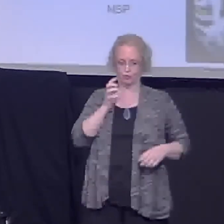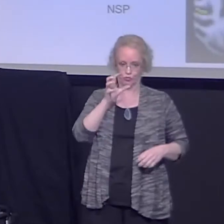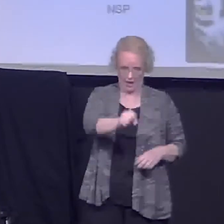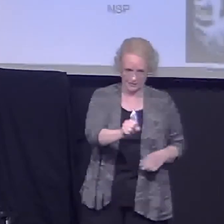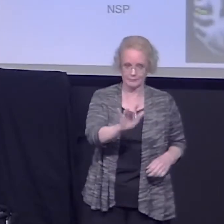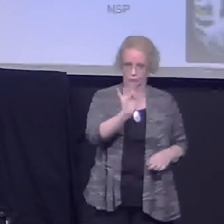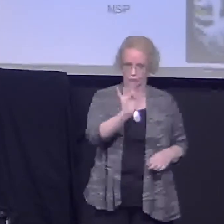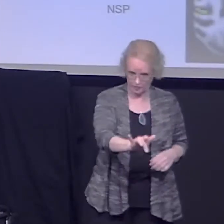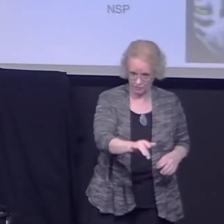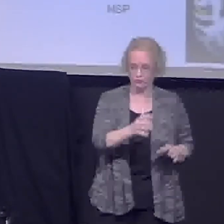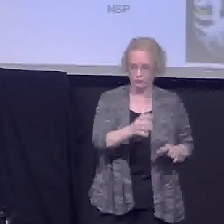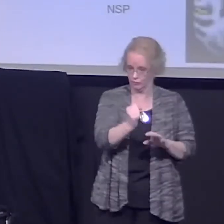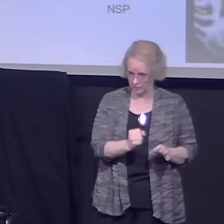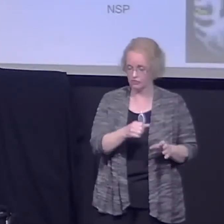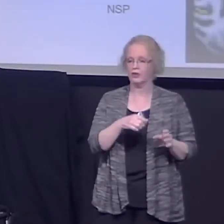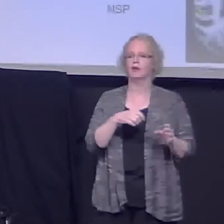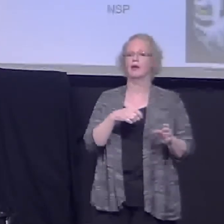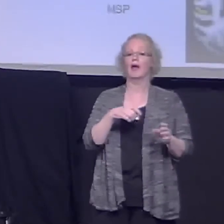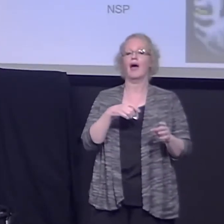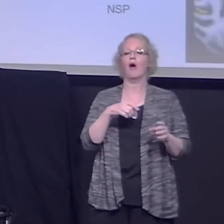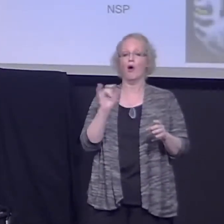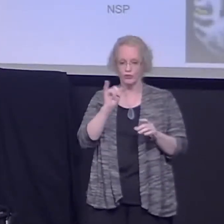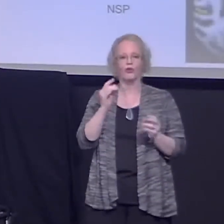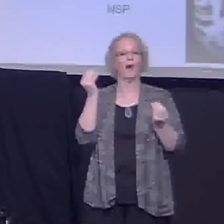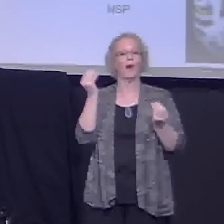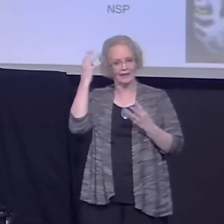motor control system,